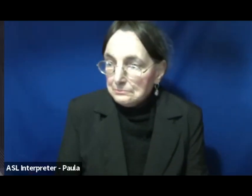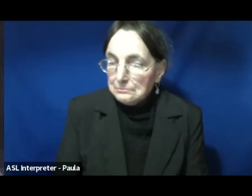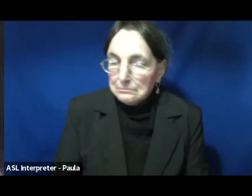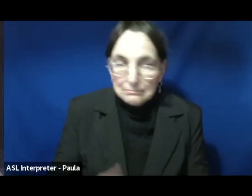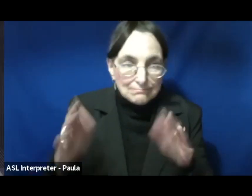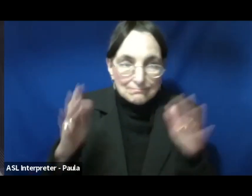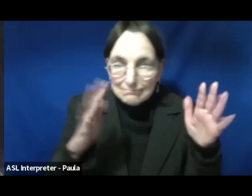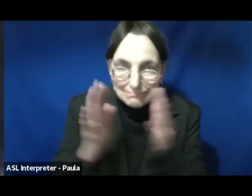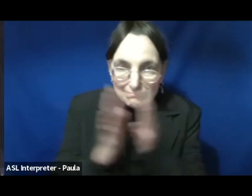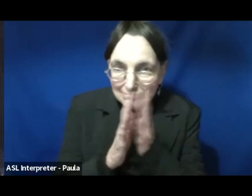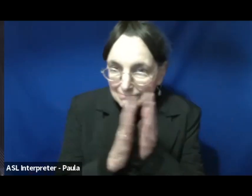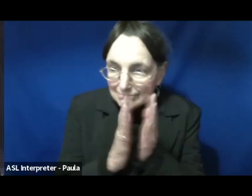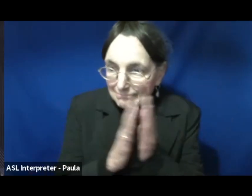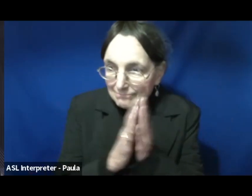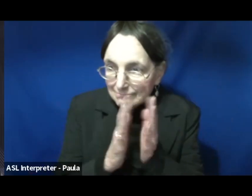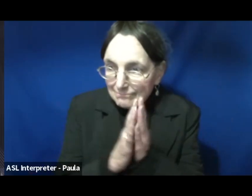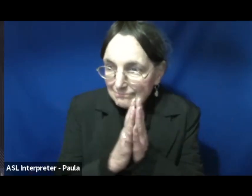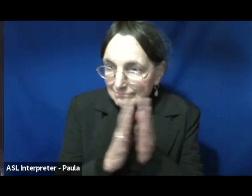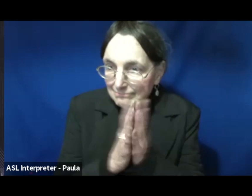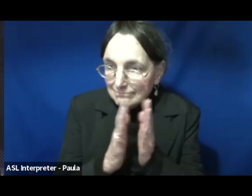How do I follow that?